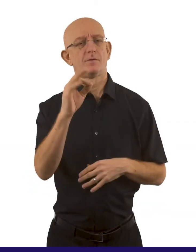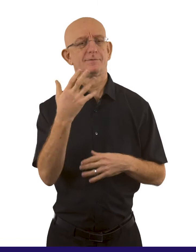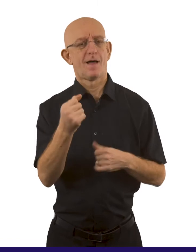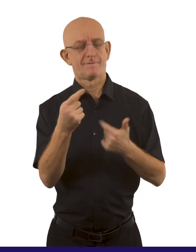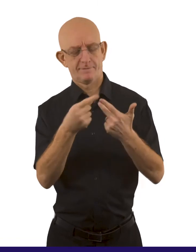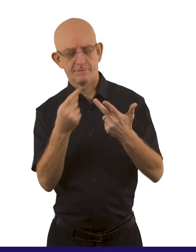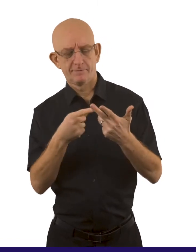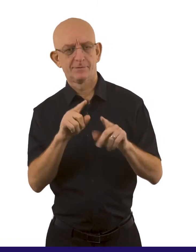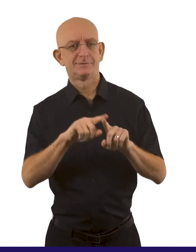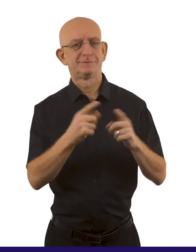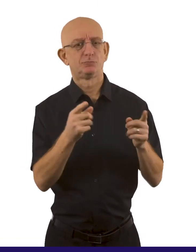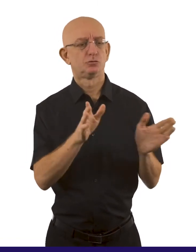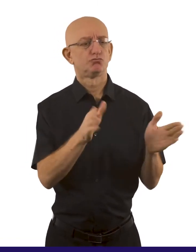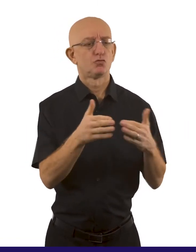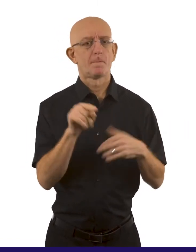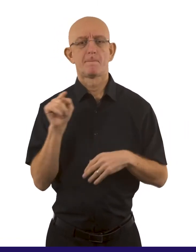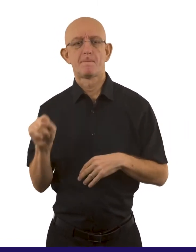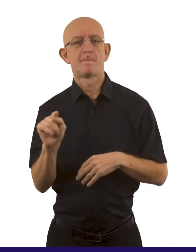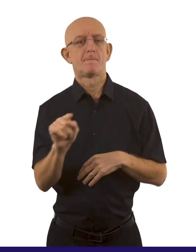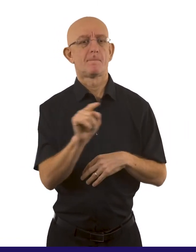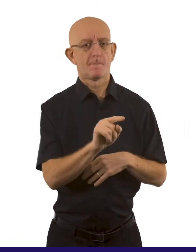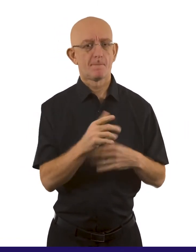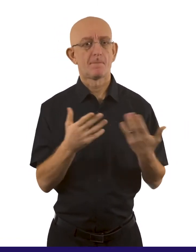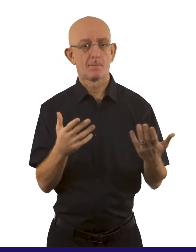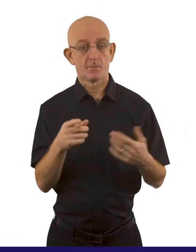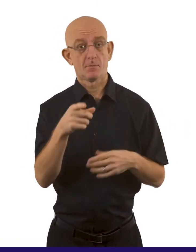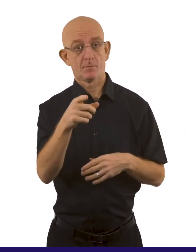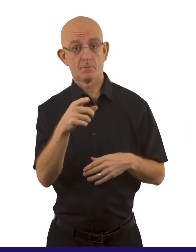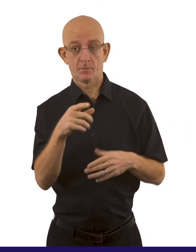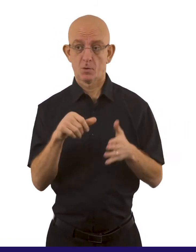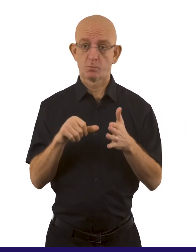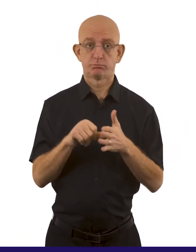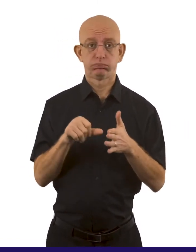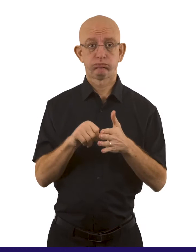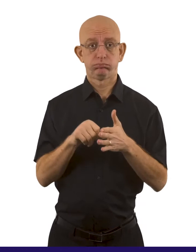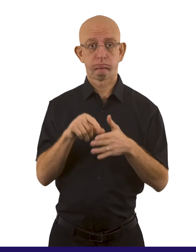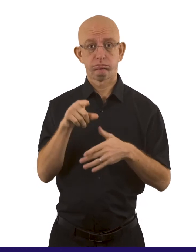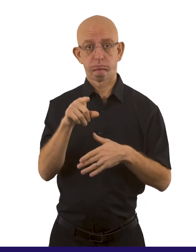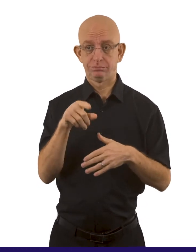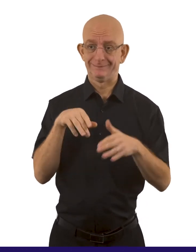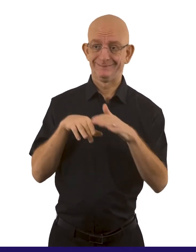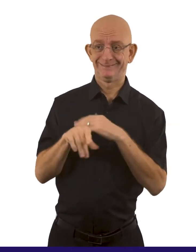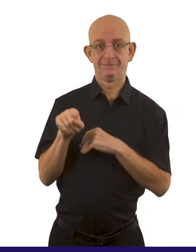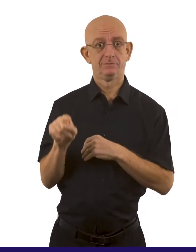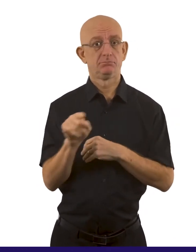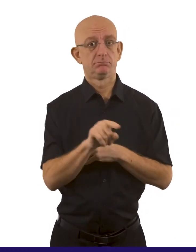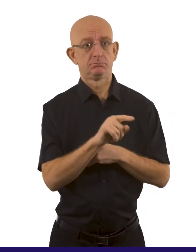Question 5. Have you had any difficulty getting into the following rooms? Open brackets. Tick all